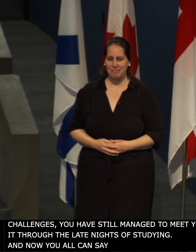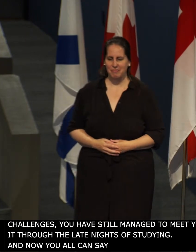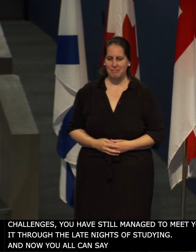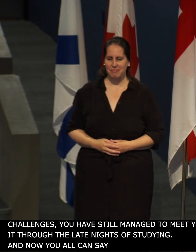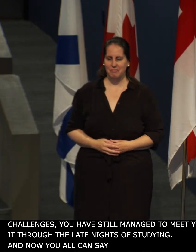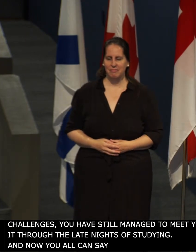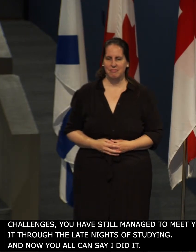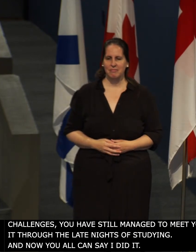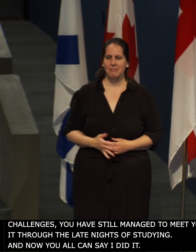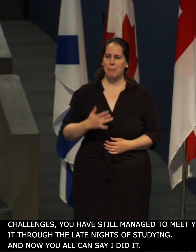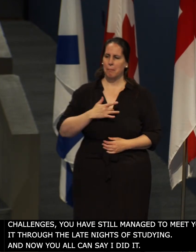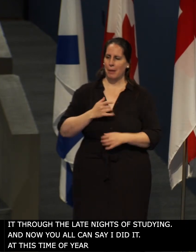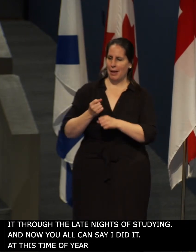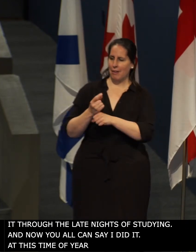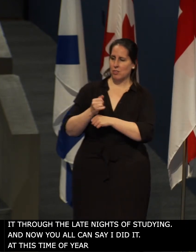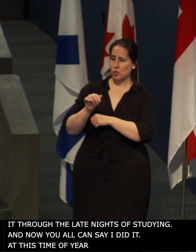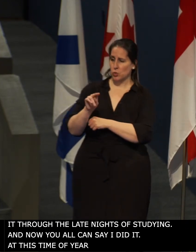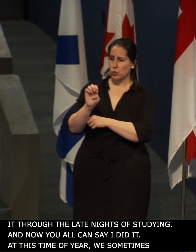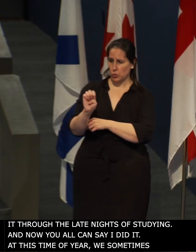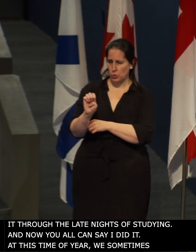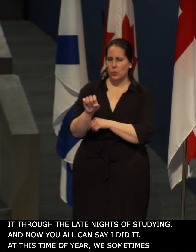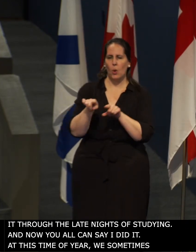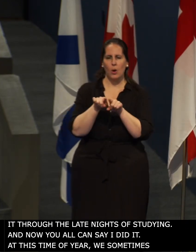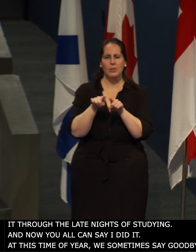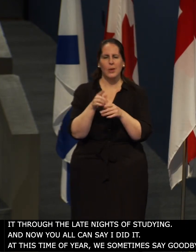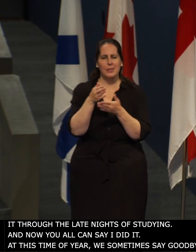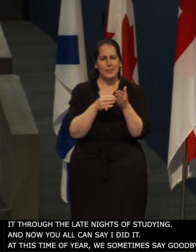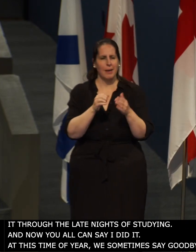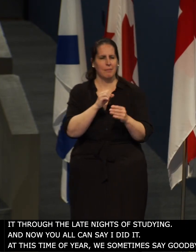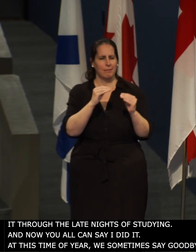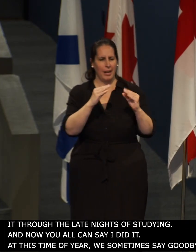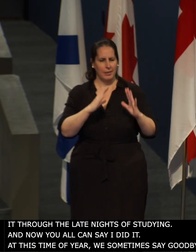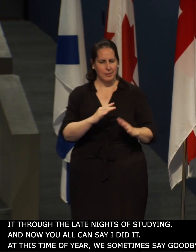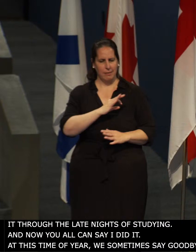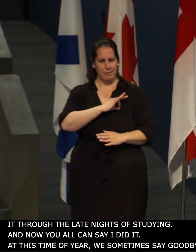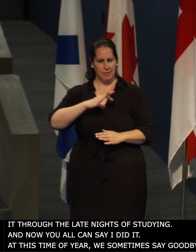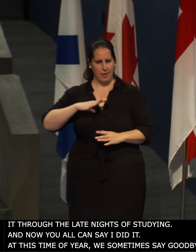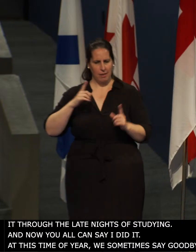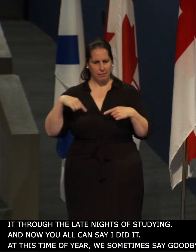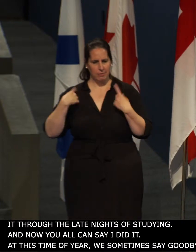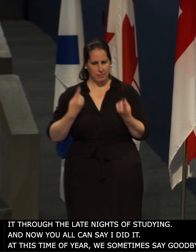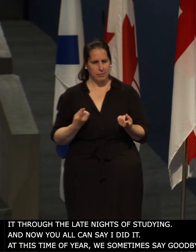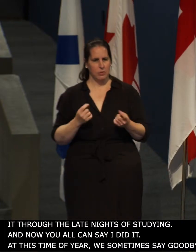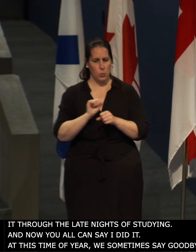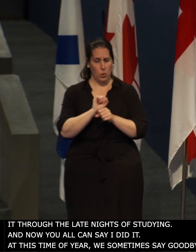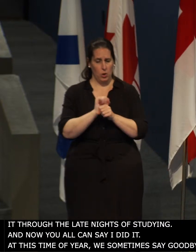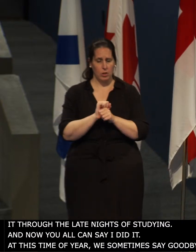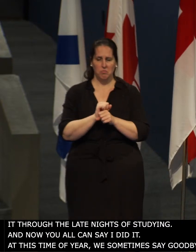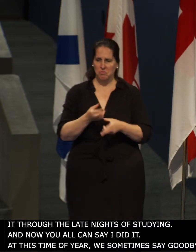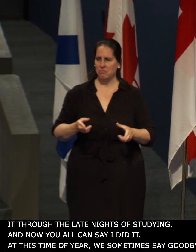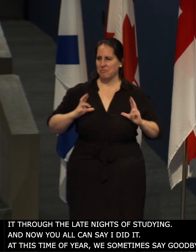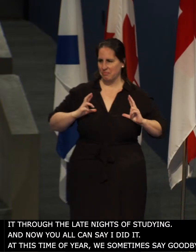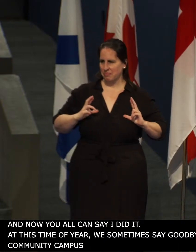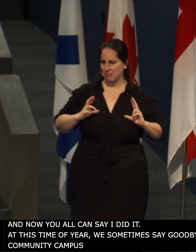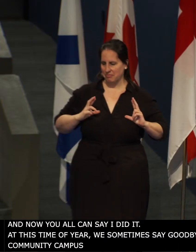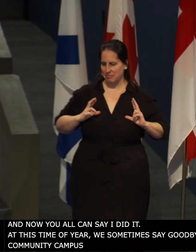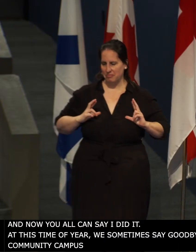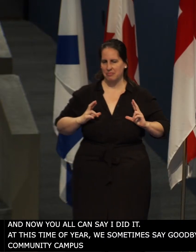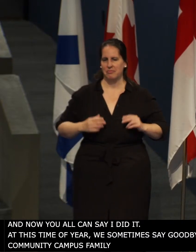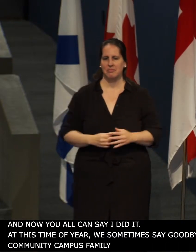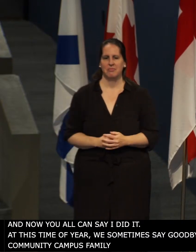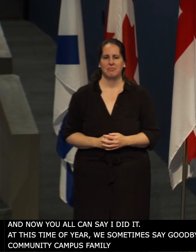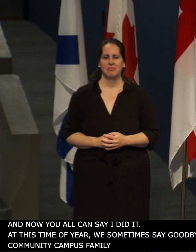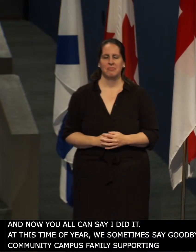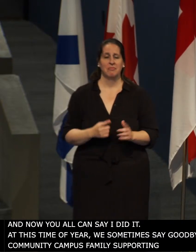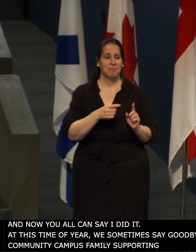of year, we sometimes say goodbye to faculty and staff that have been members of our community campus family, supporting students and